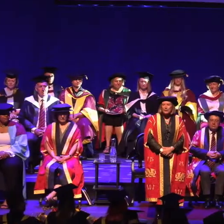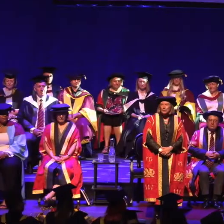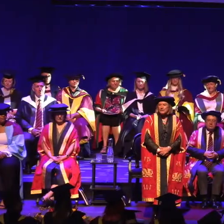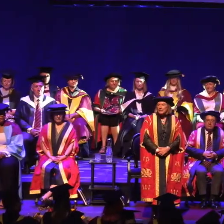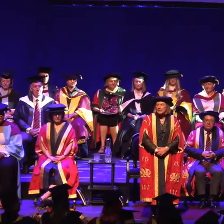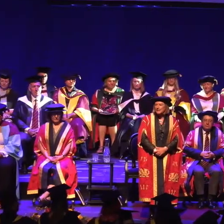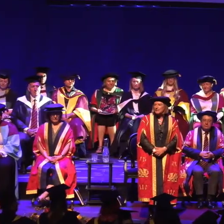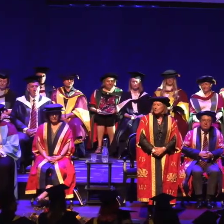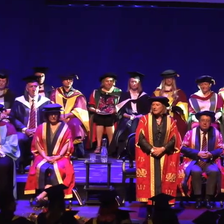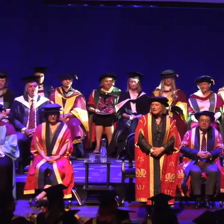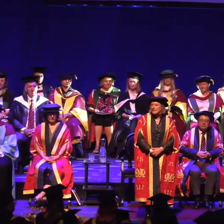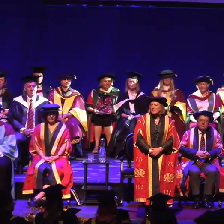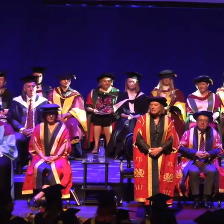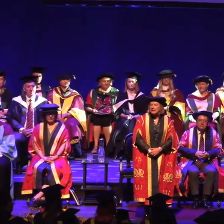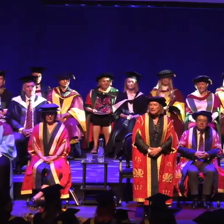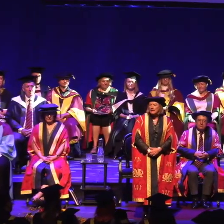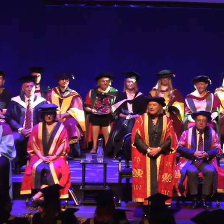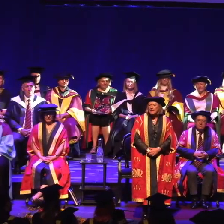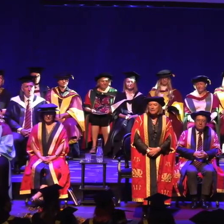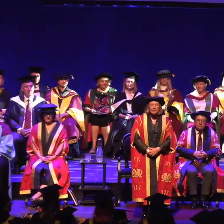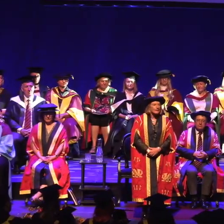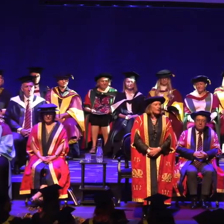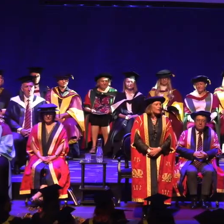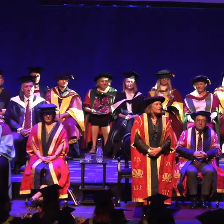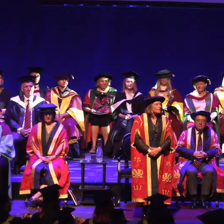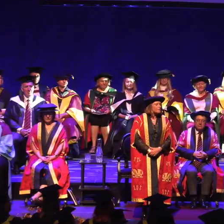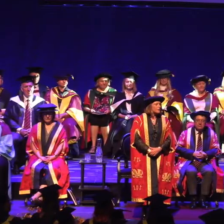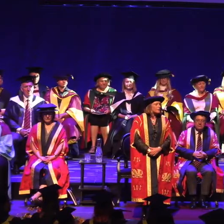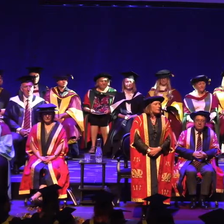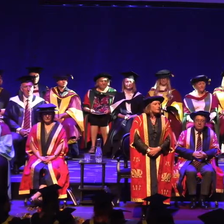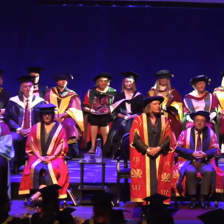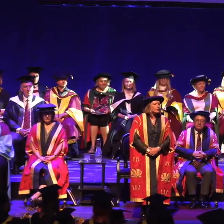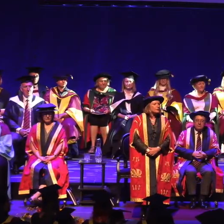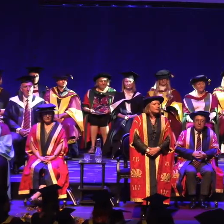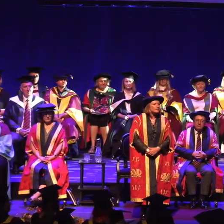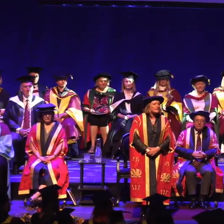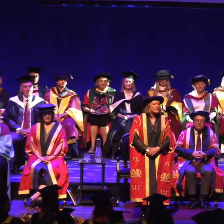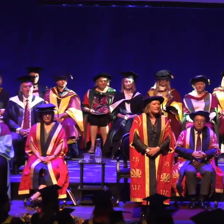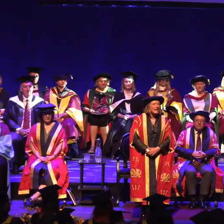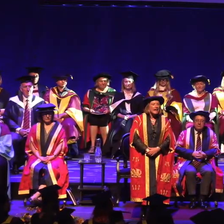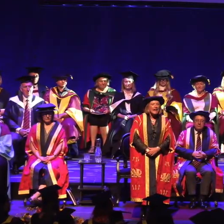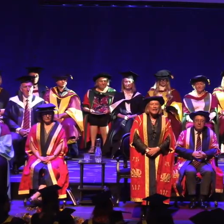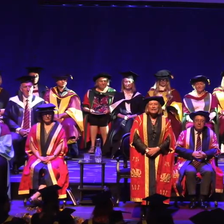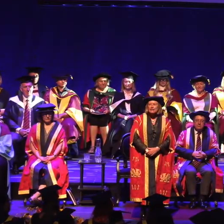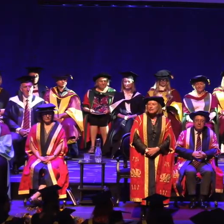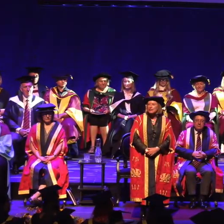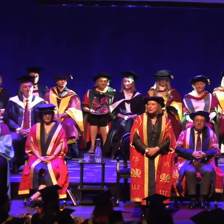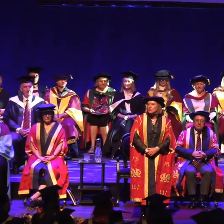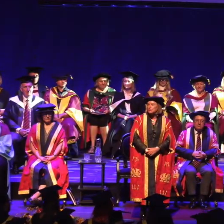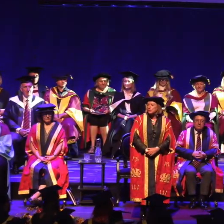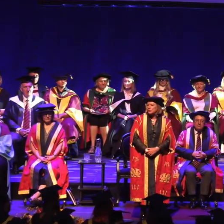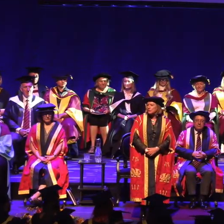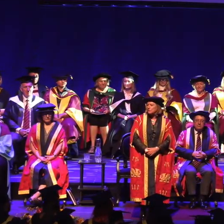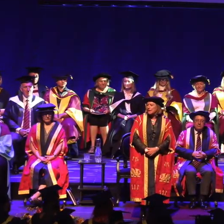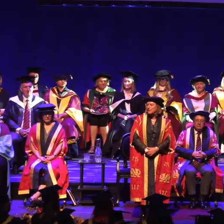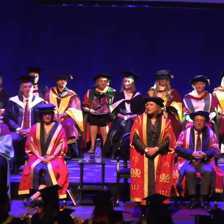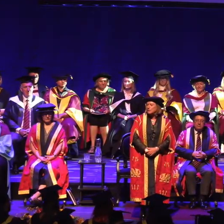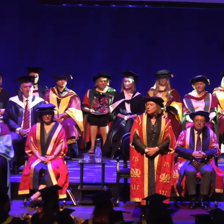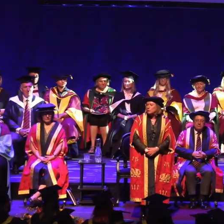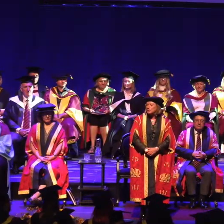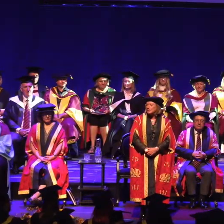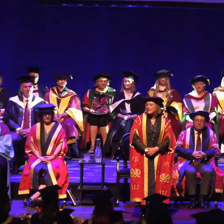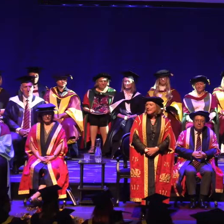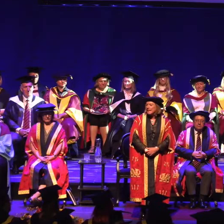By the authority vested in me, by Cardiff Metropolitan University, I admit you to your